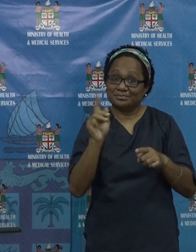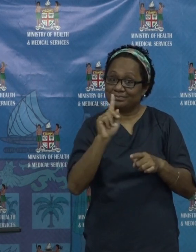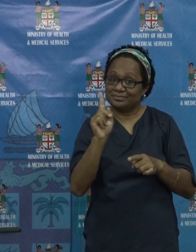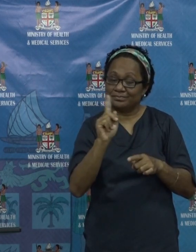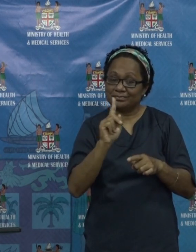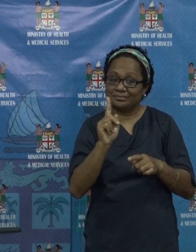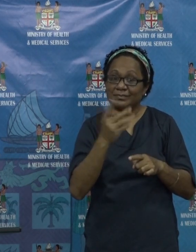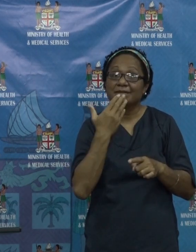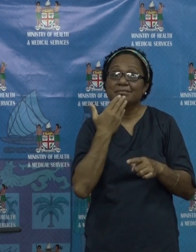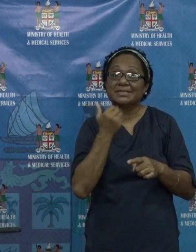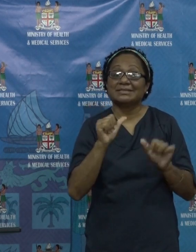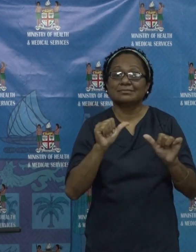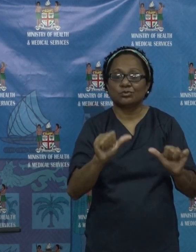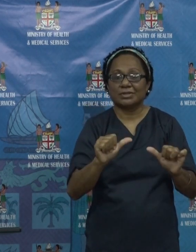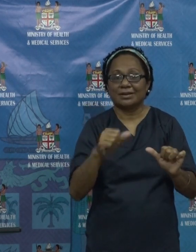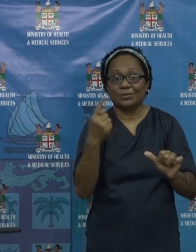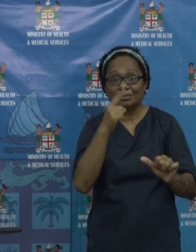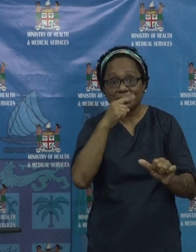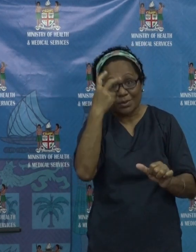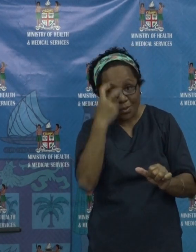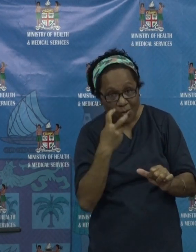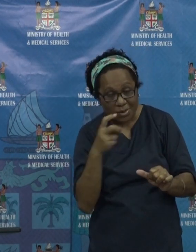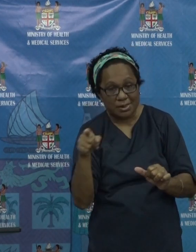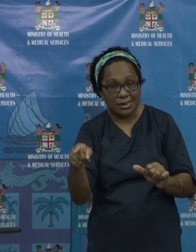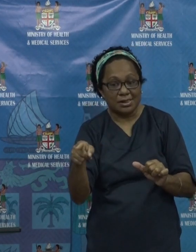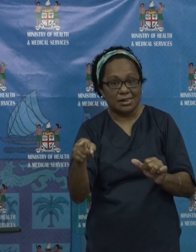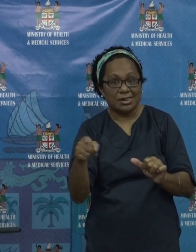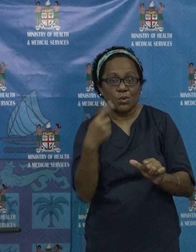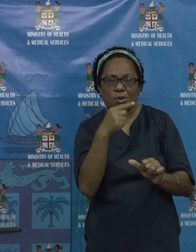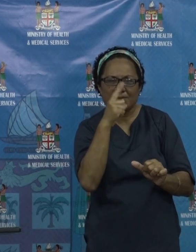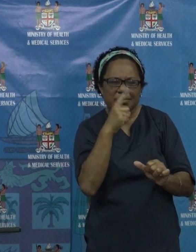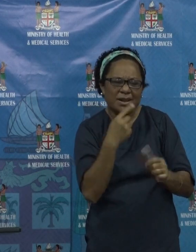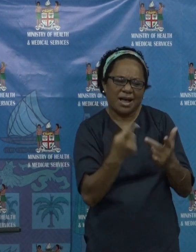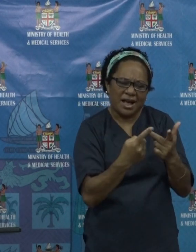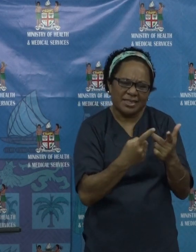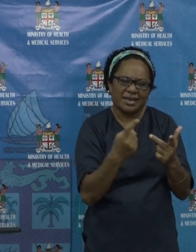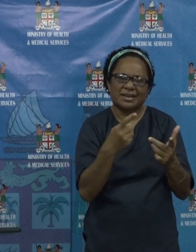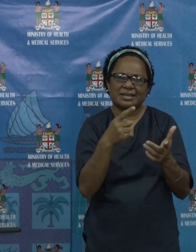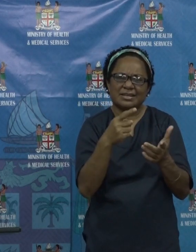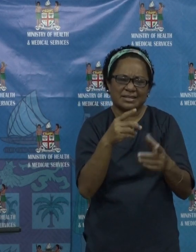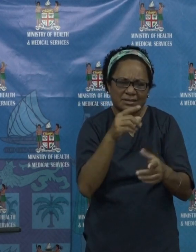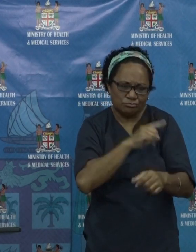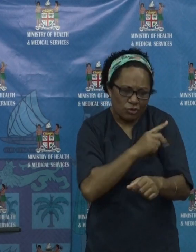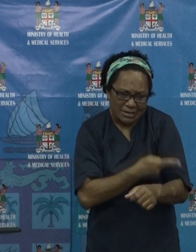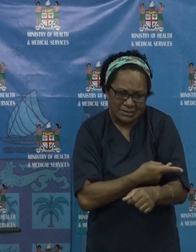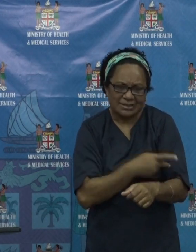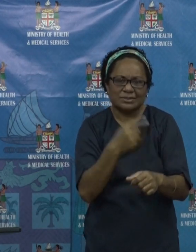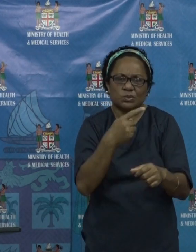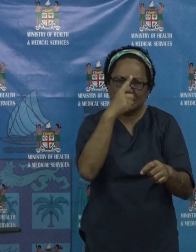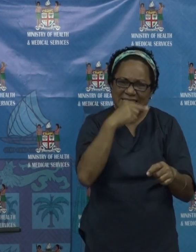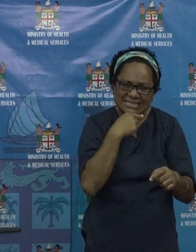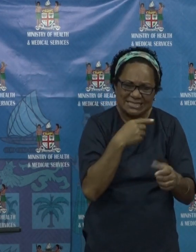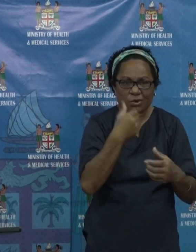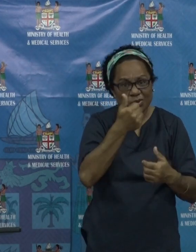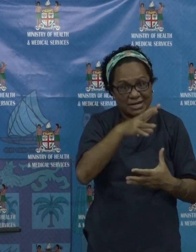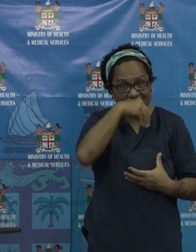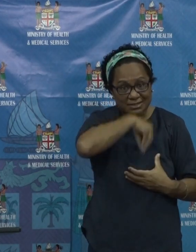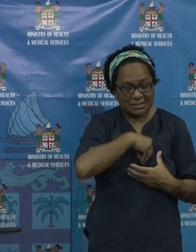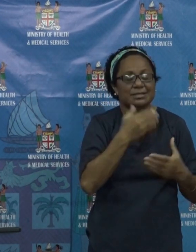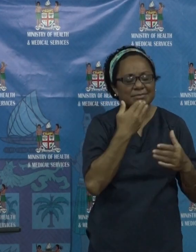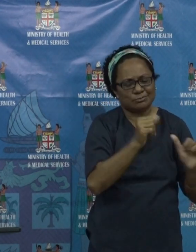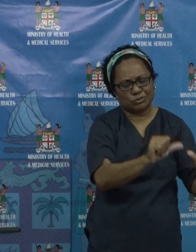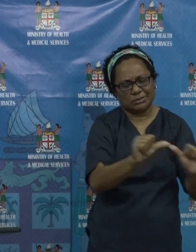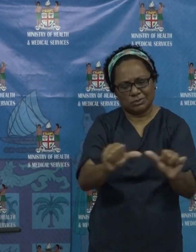is protect the elderly and the vulnerable in your families and your communities. Protect